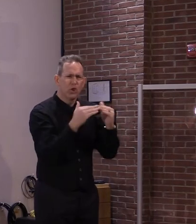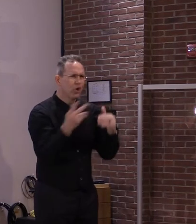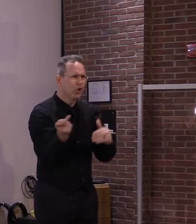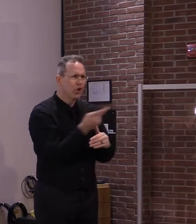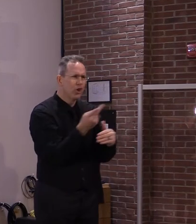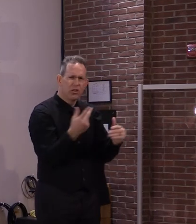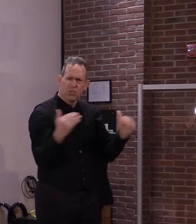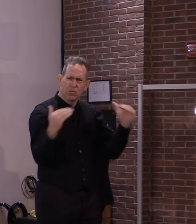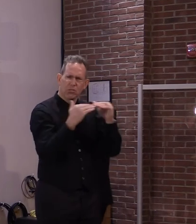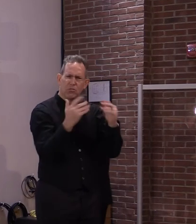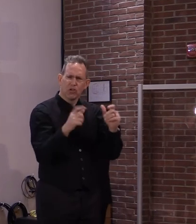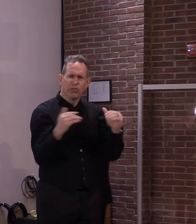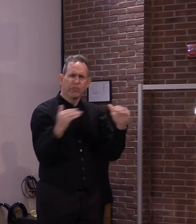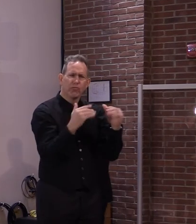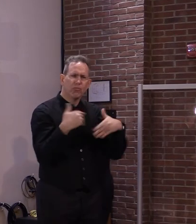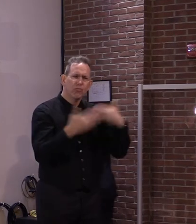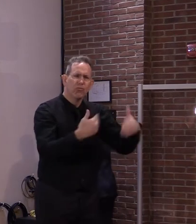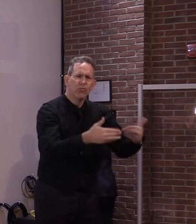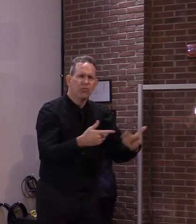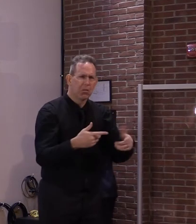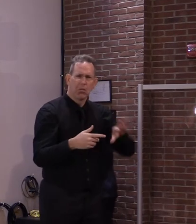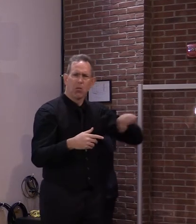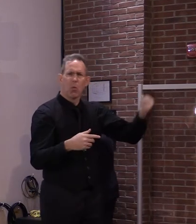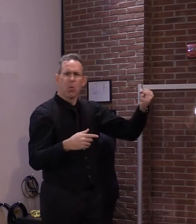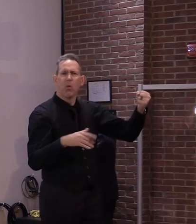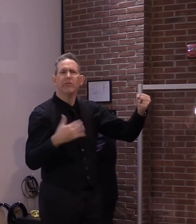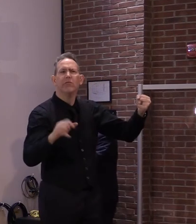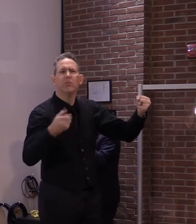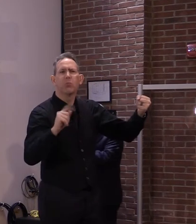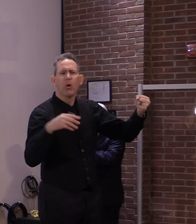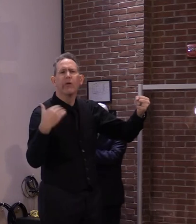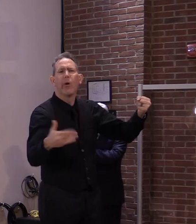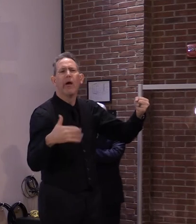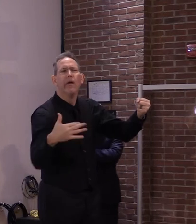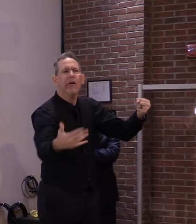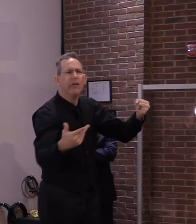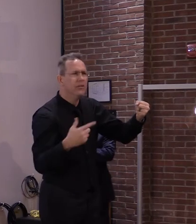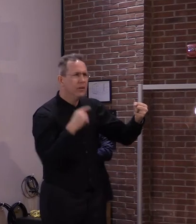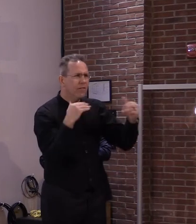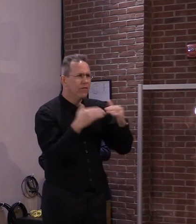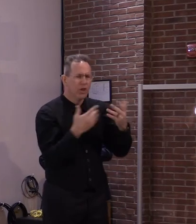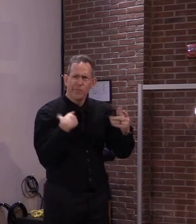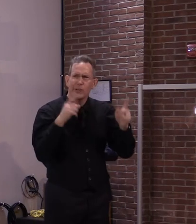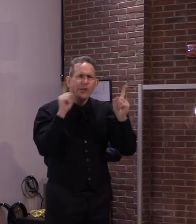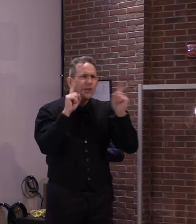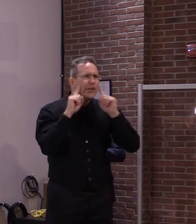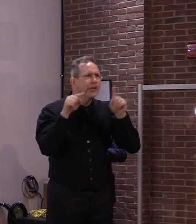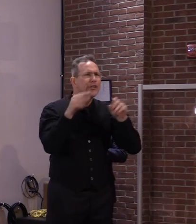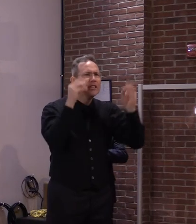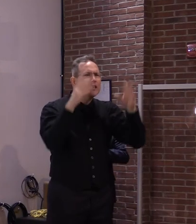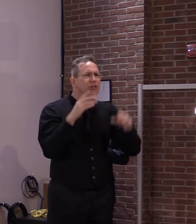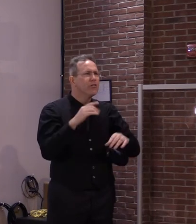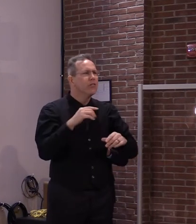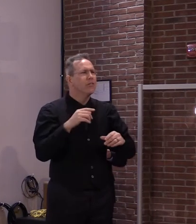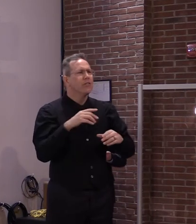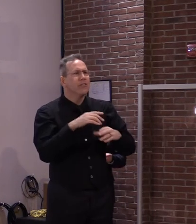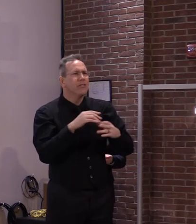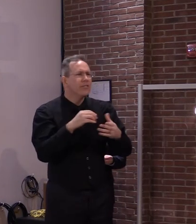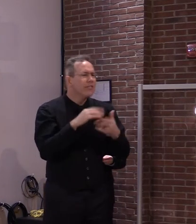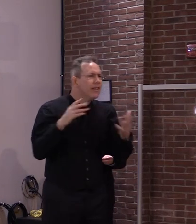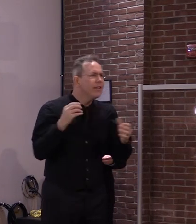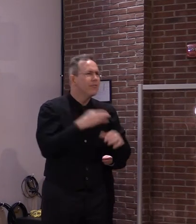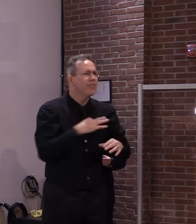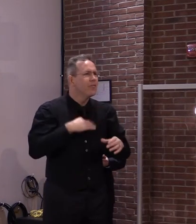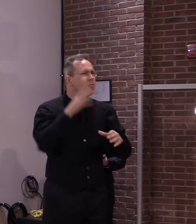drama uh stuff like that i'm hearing a lot from people in those communities that are frustrated